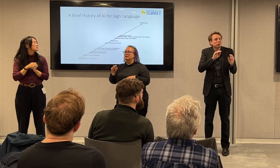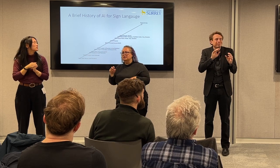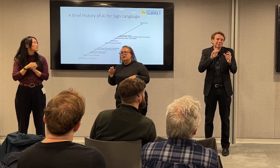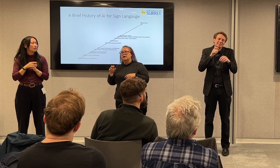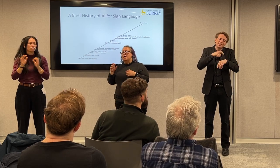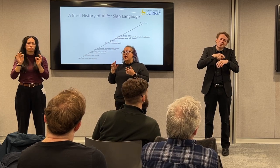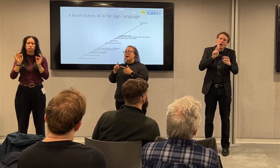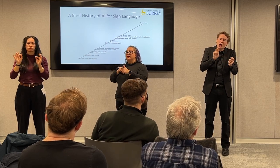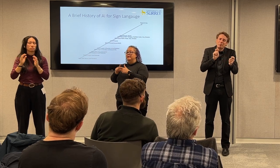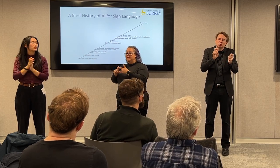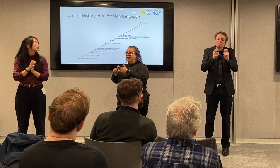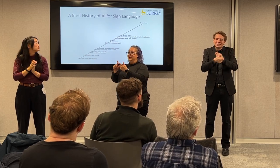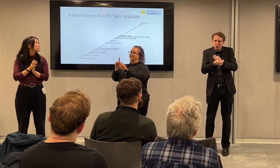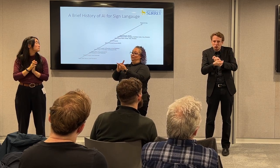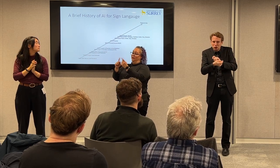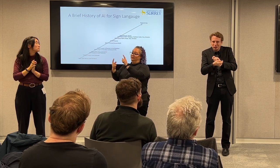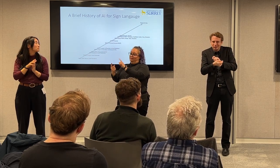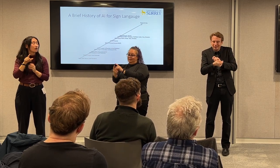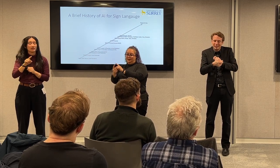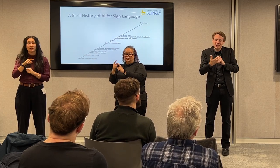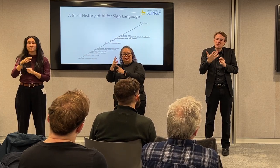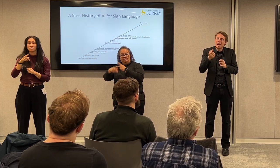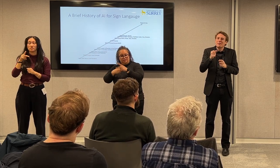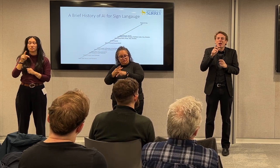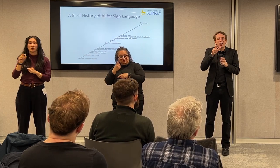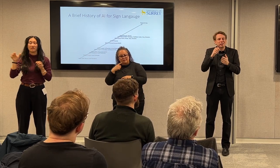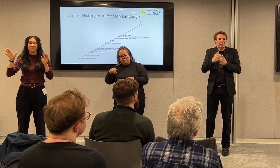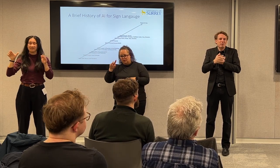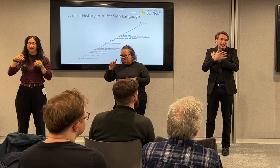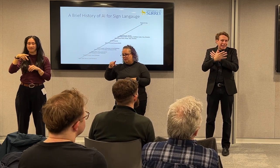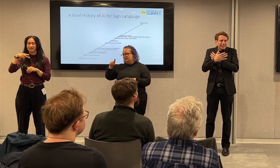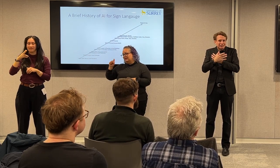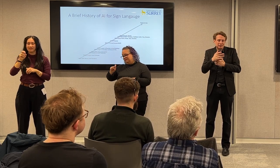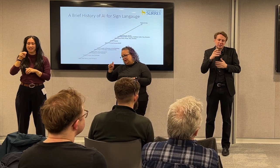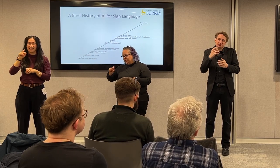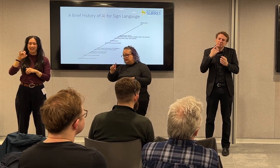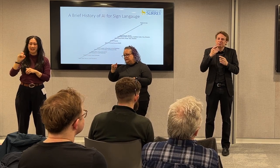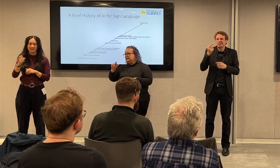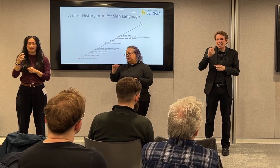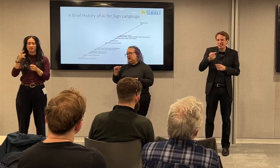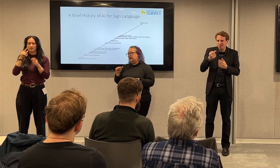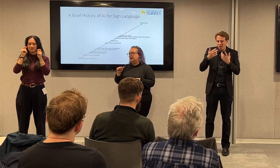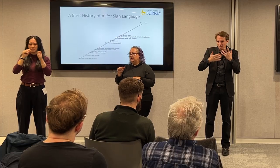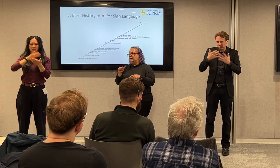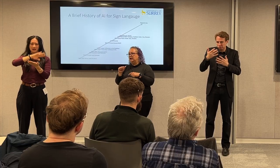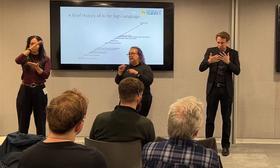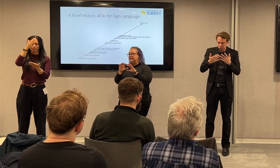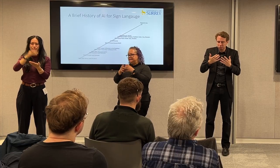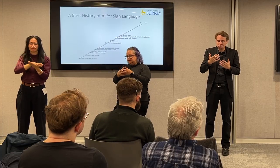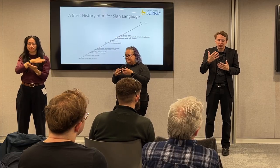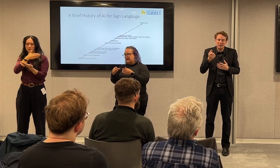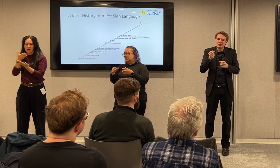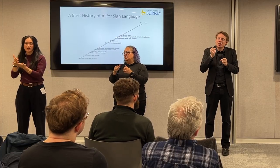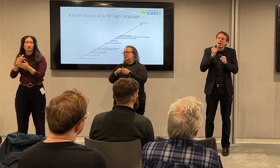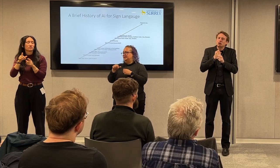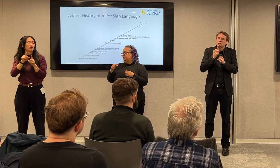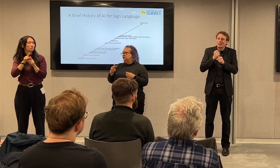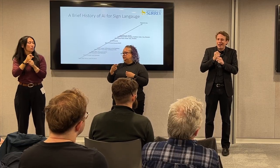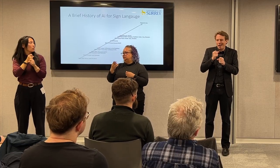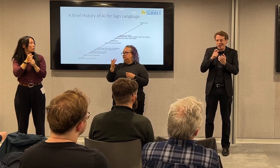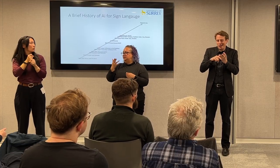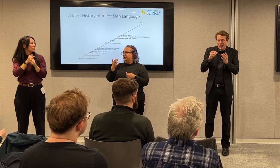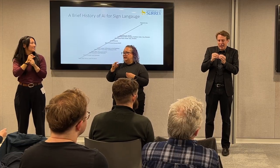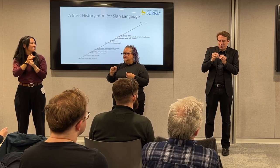a translation version of the Phoenix data set, some work that came out of our lab with Jihan, where we started